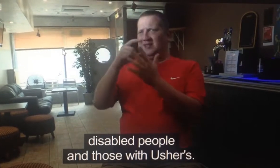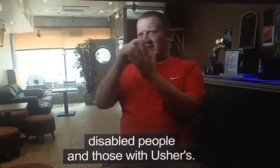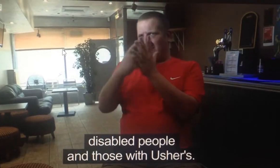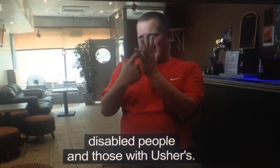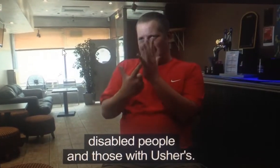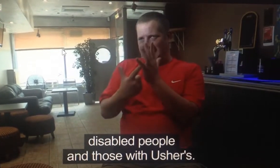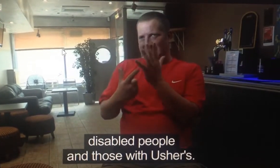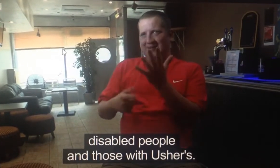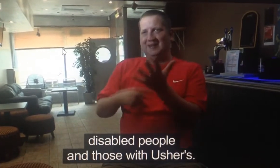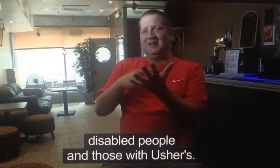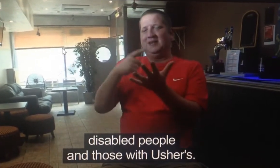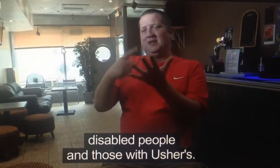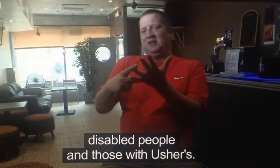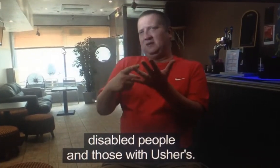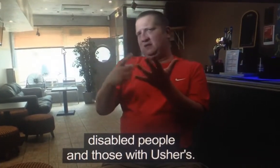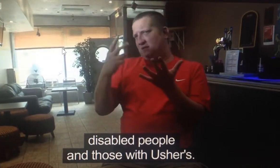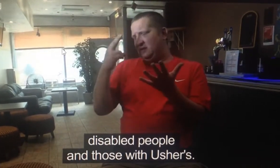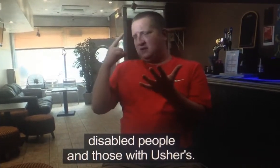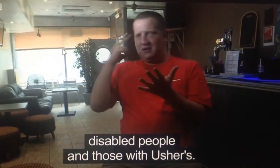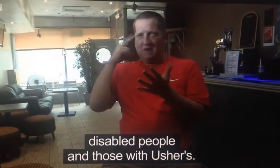disabled people and those with ushers.